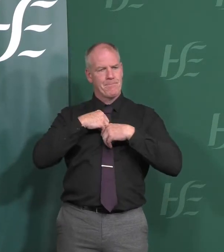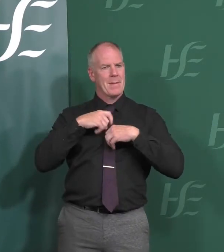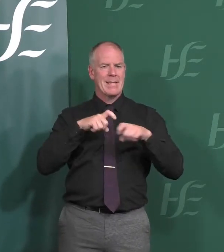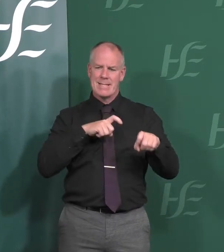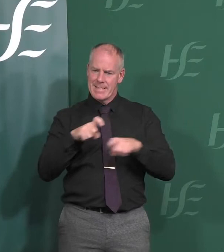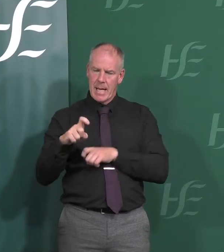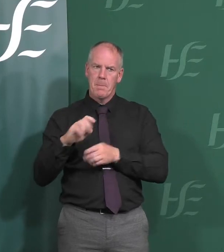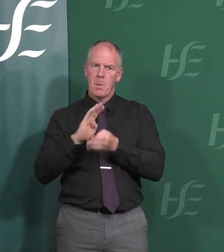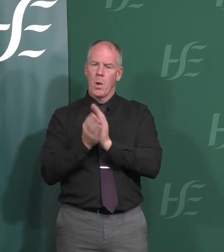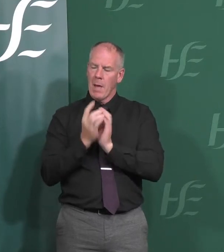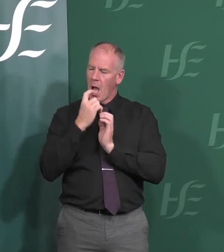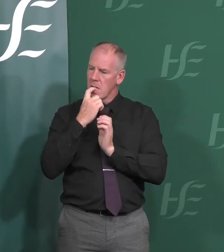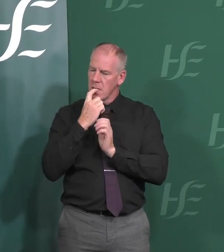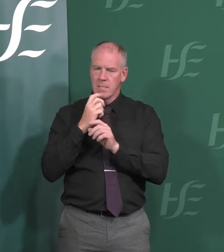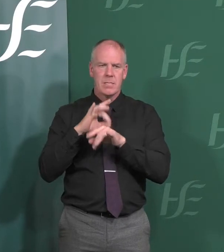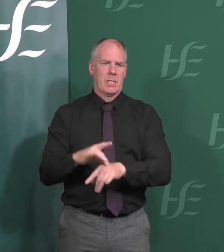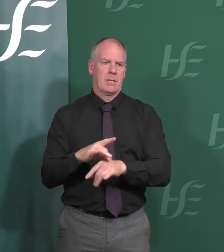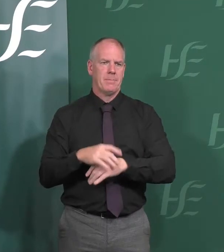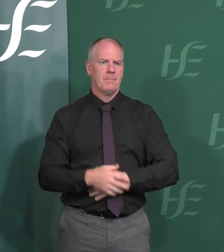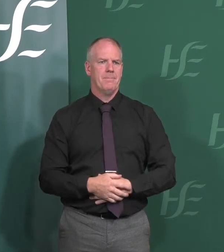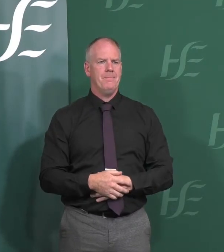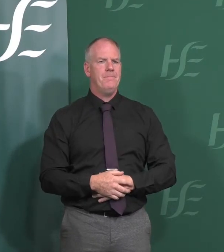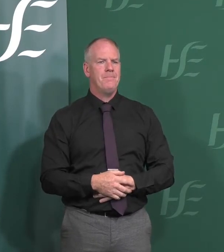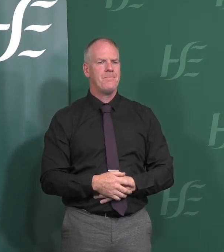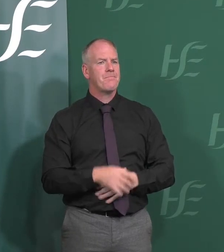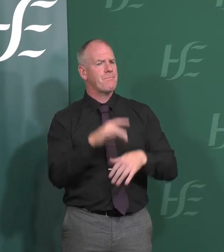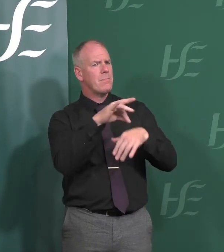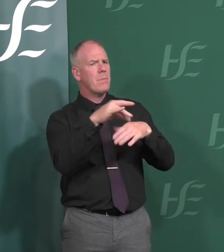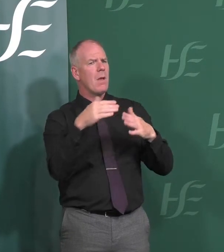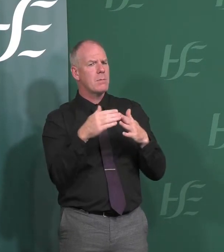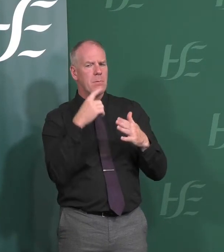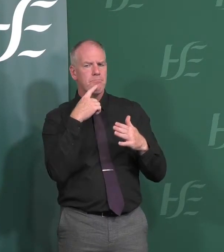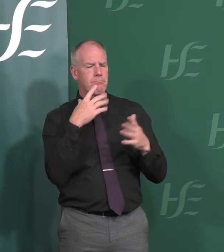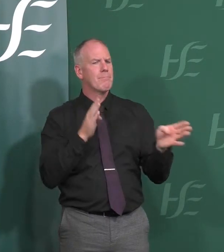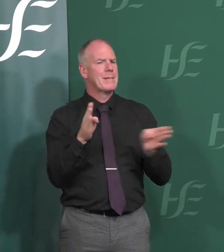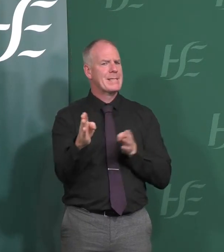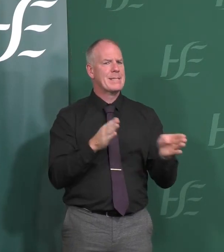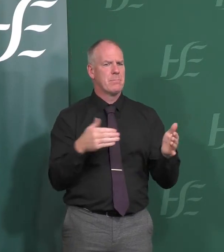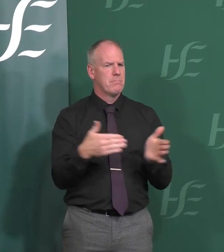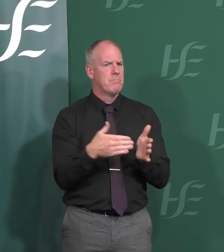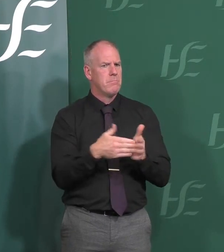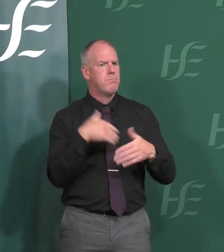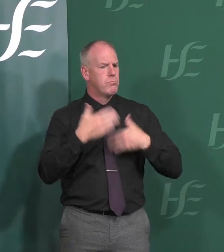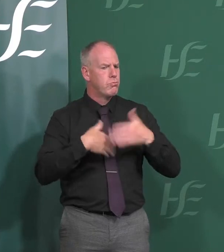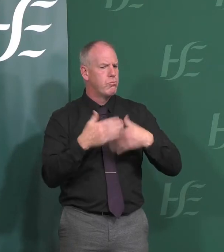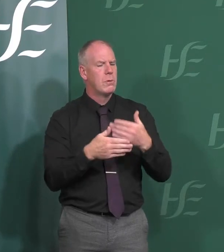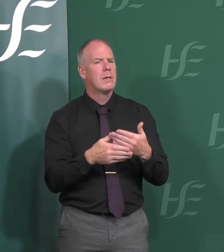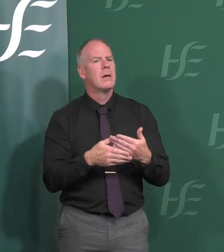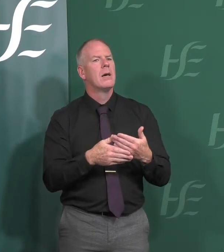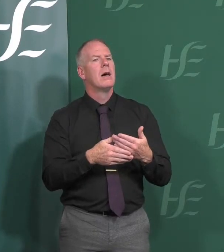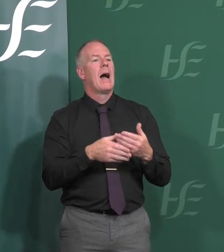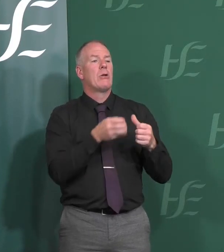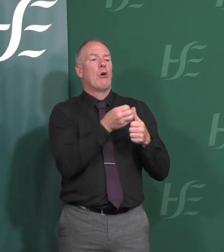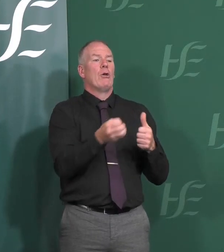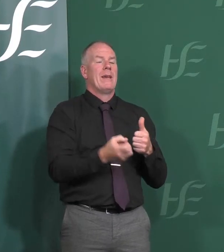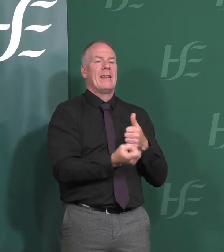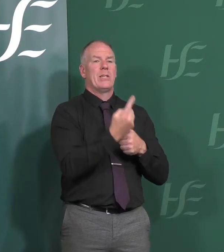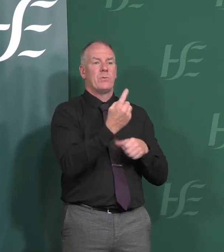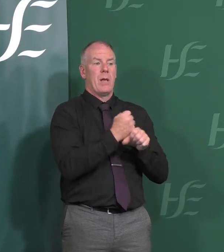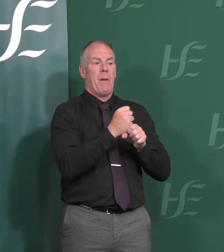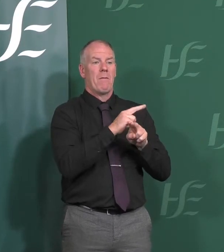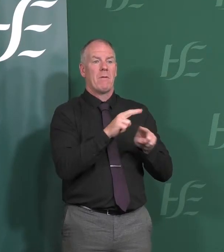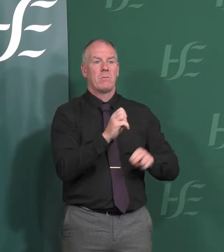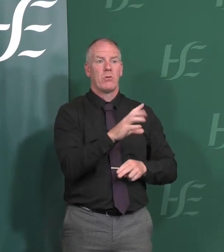COVID. Just on our hospitals, they are extremely busy. In relation to those further challenges, you'll all know